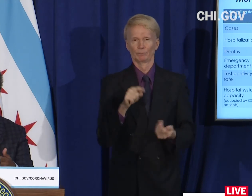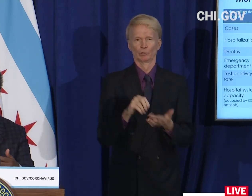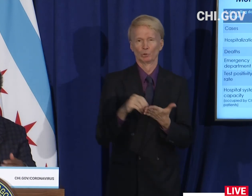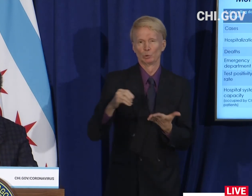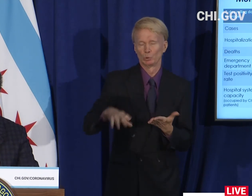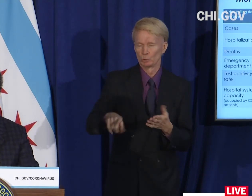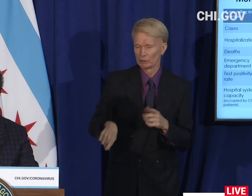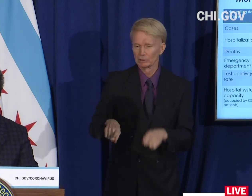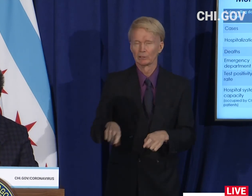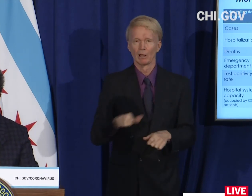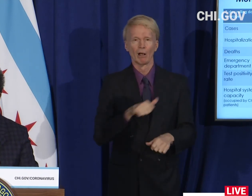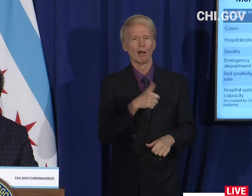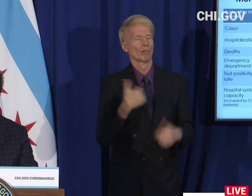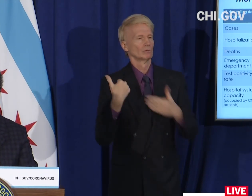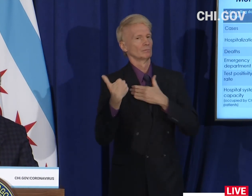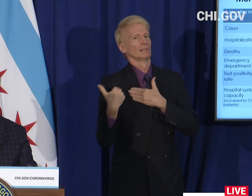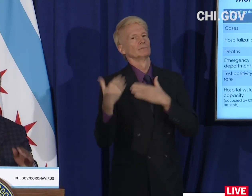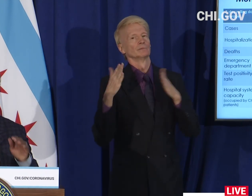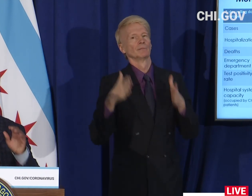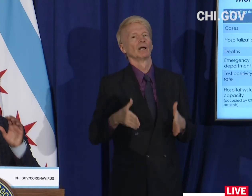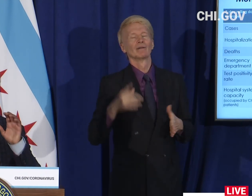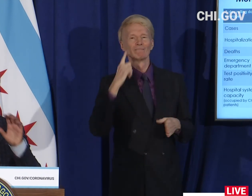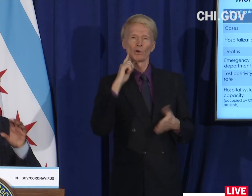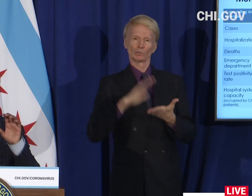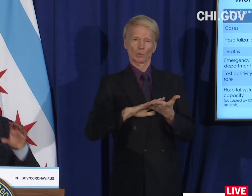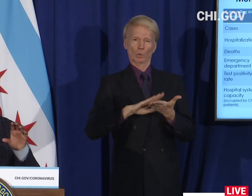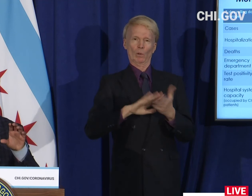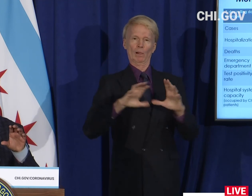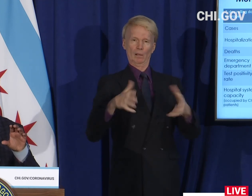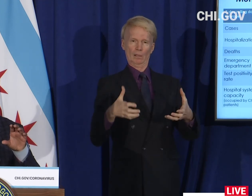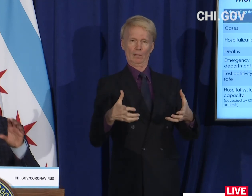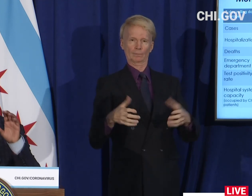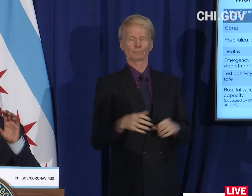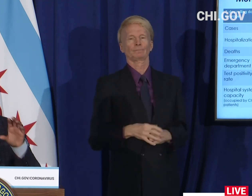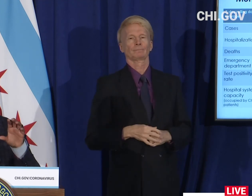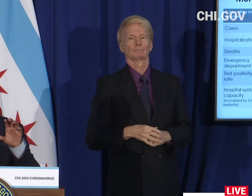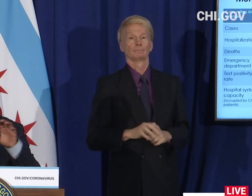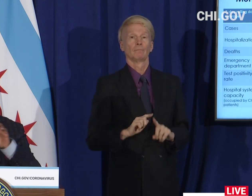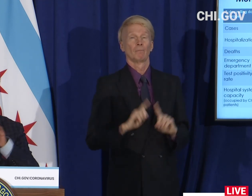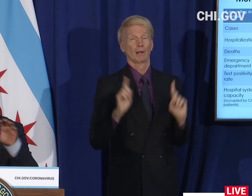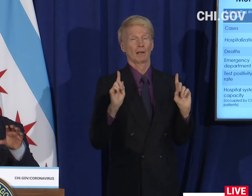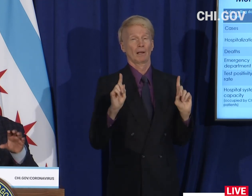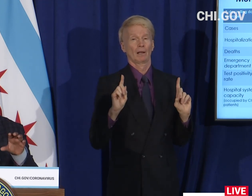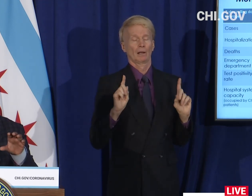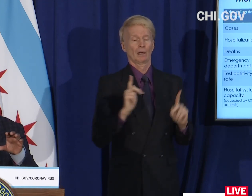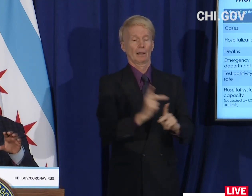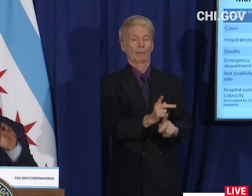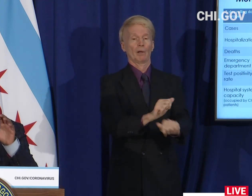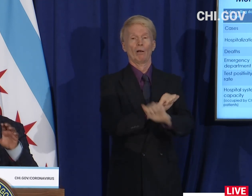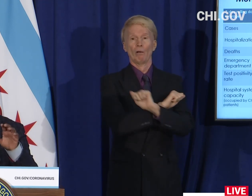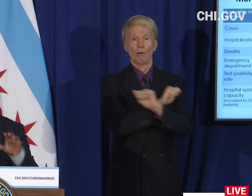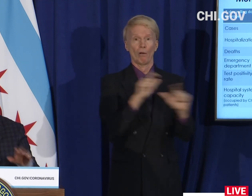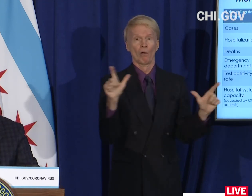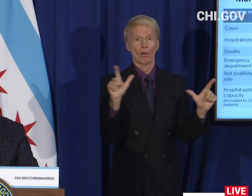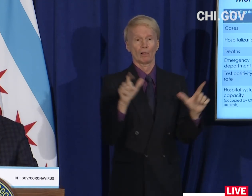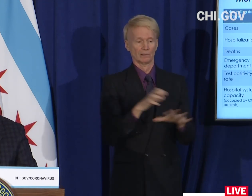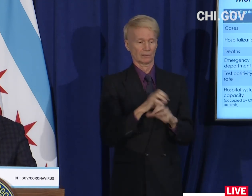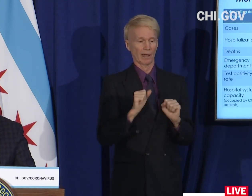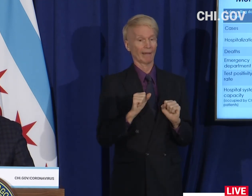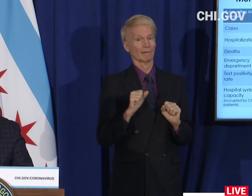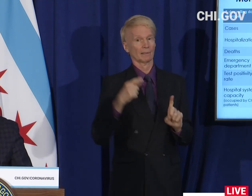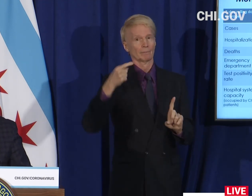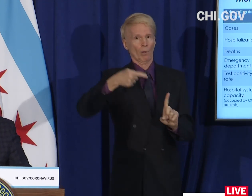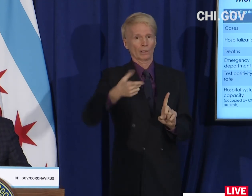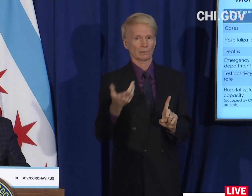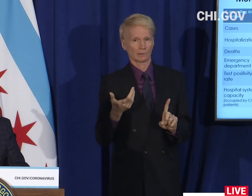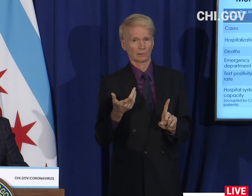and other stakeholders in the school environment. But first and foremost is about keeping everyone safe, and particularly our young